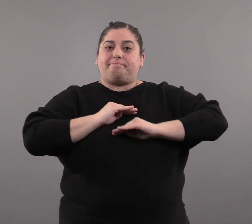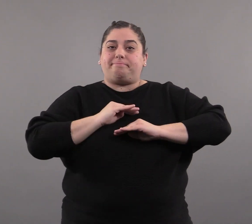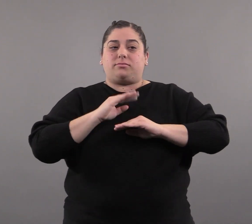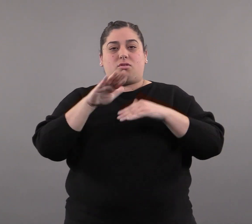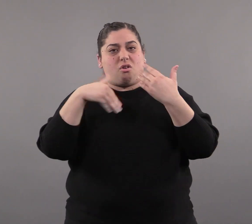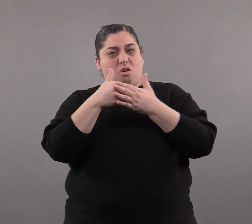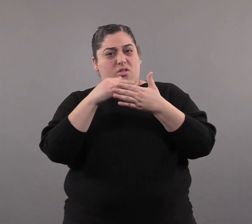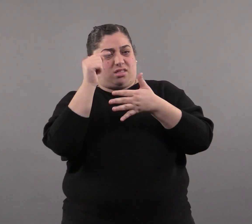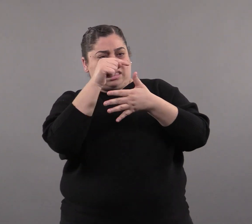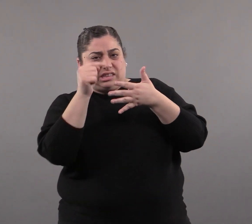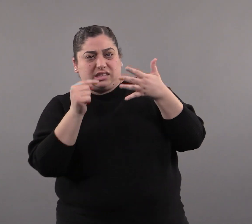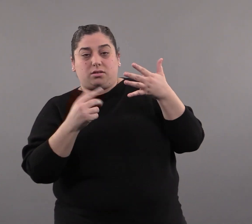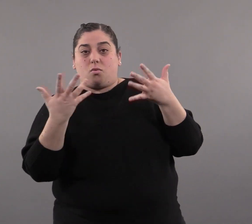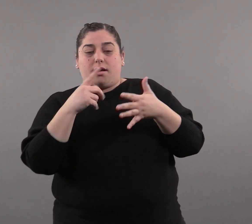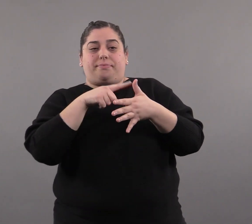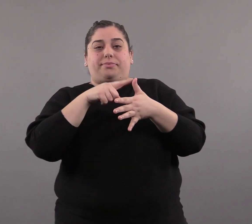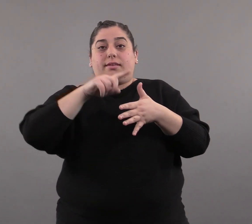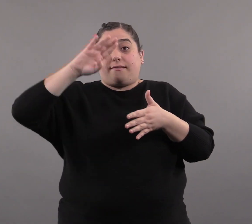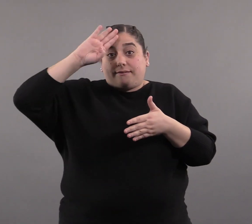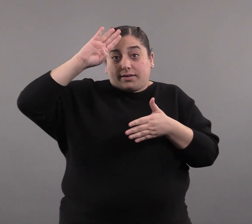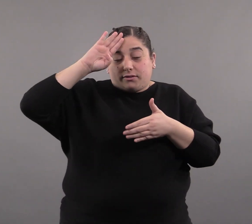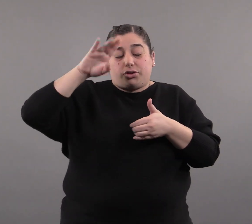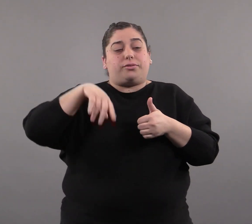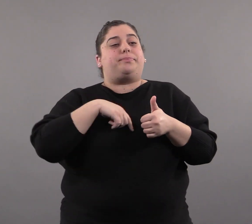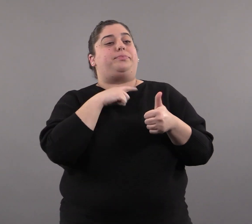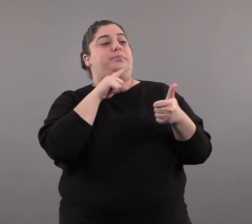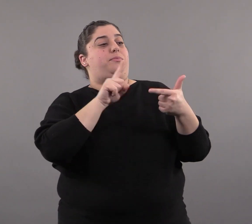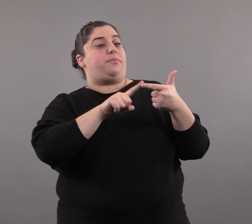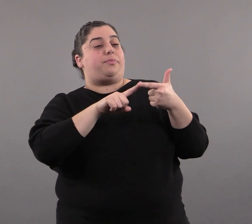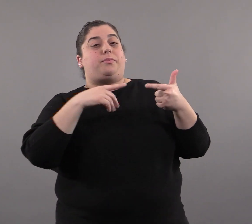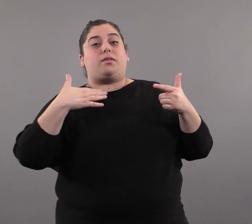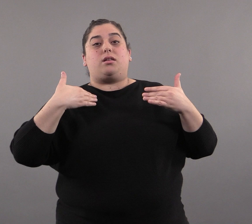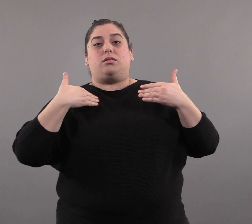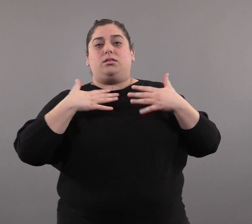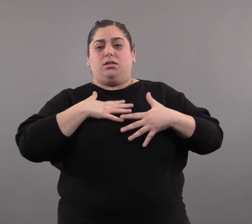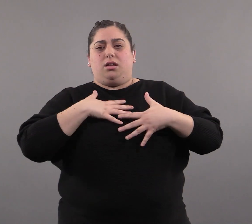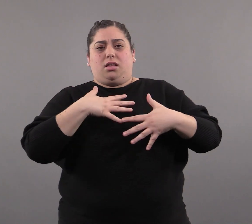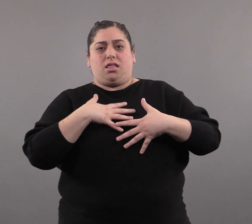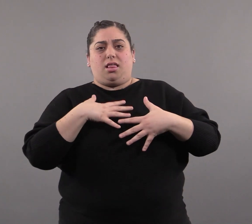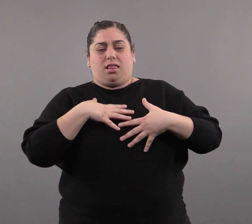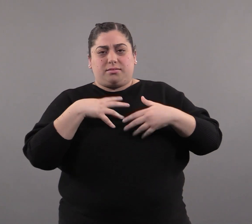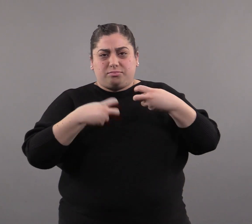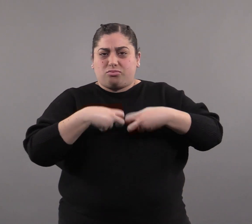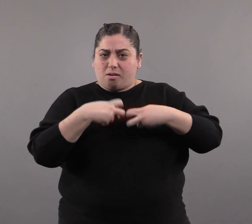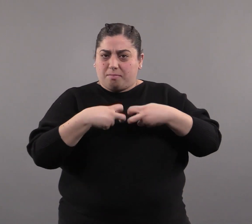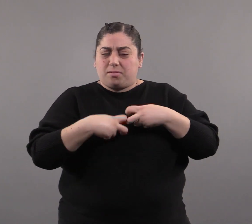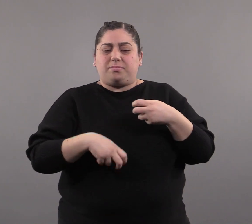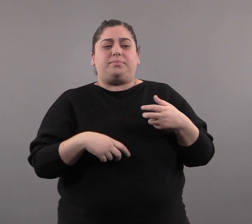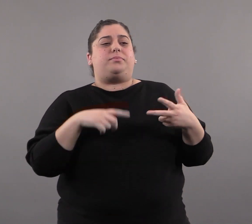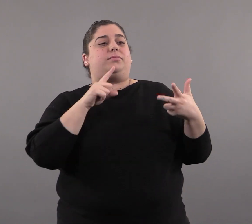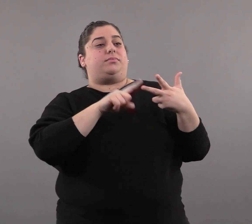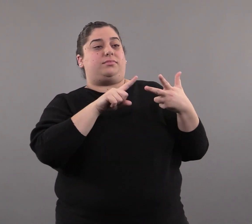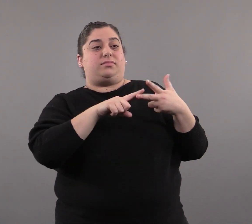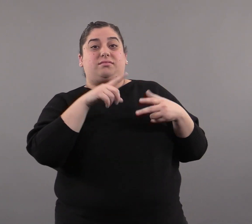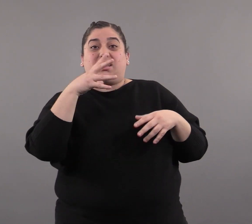fever, respiratory symptoms, and was admitted to the hospital. And so I think that's an important distinction